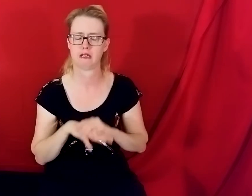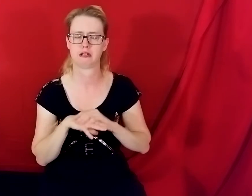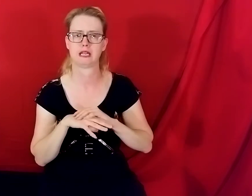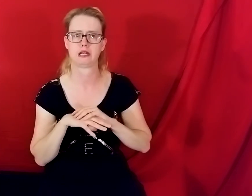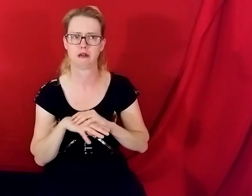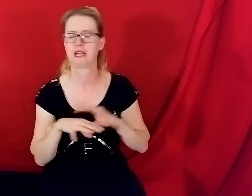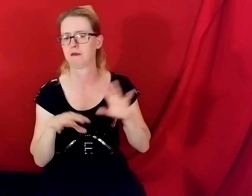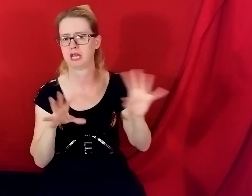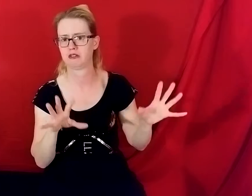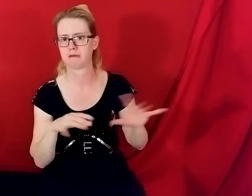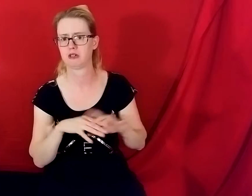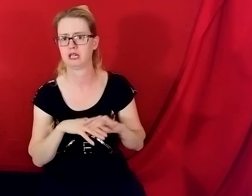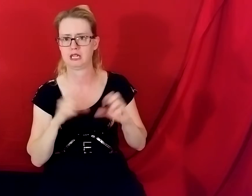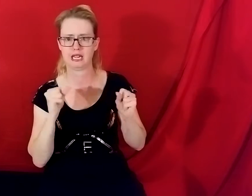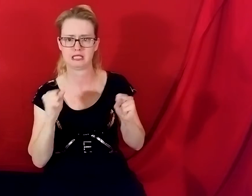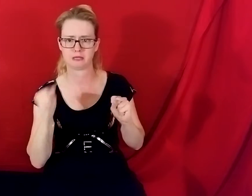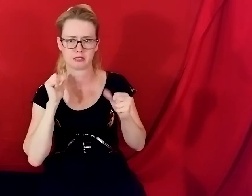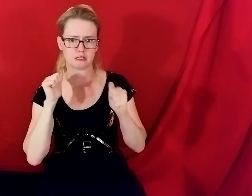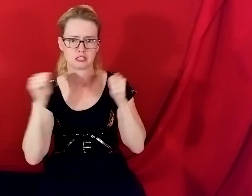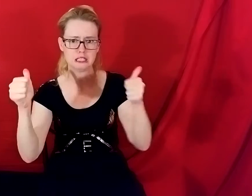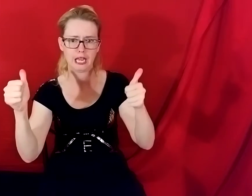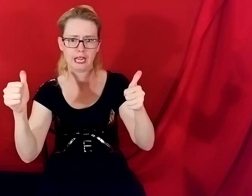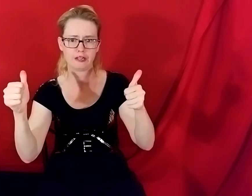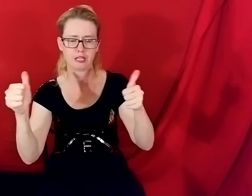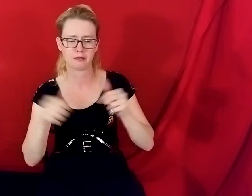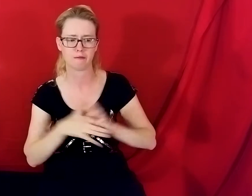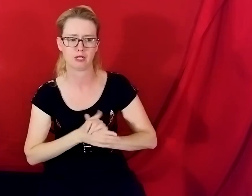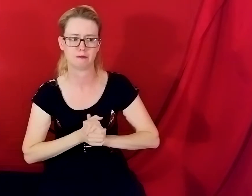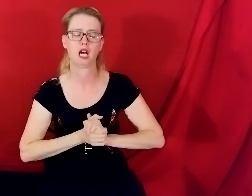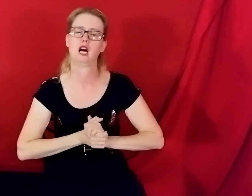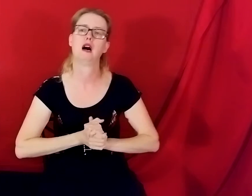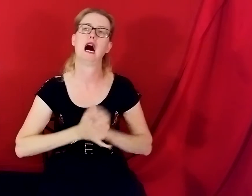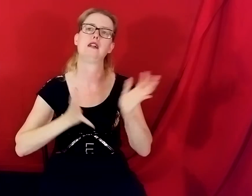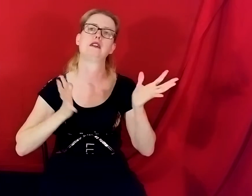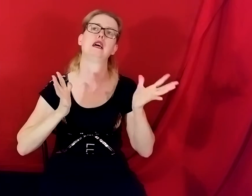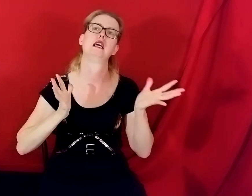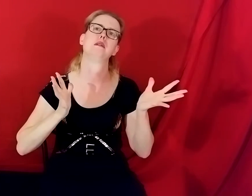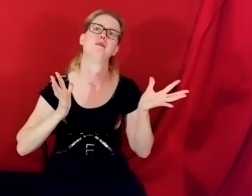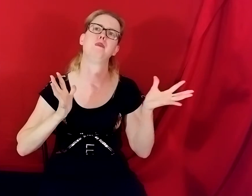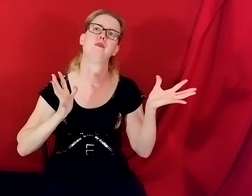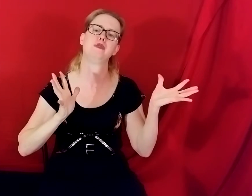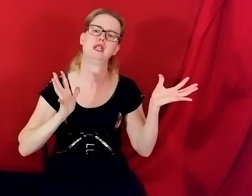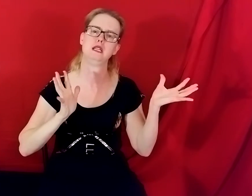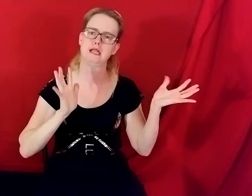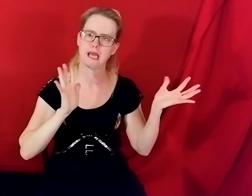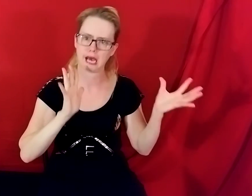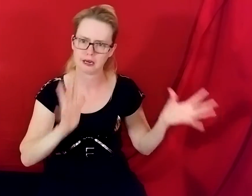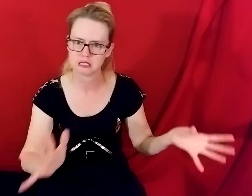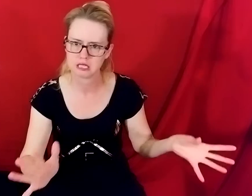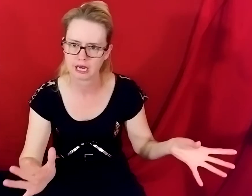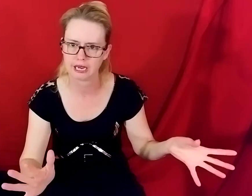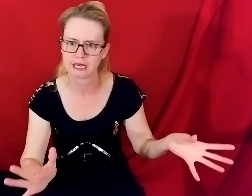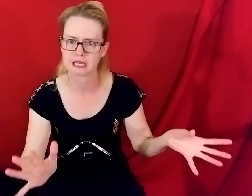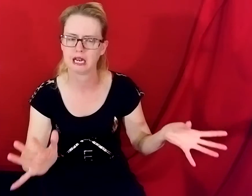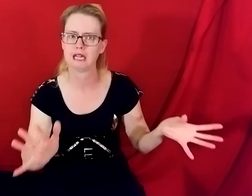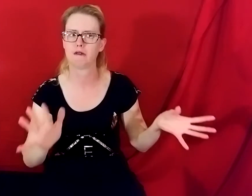like you know i give my heads up for hands up yay thumbs up for them i just like yeah i i went and